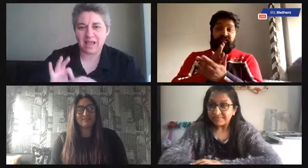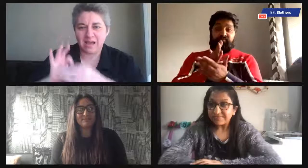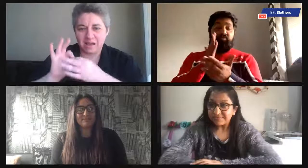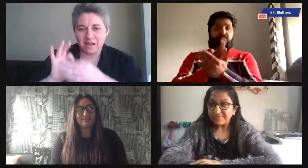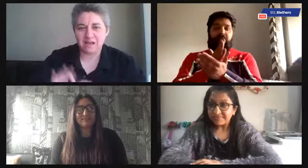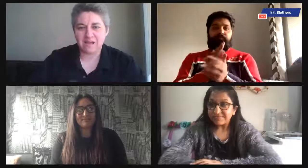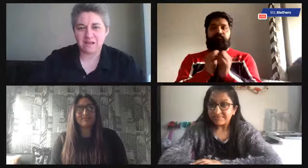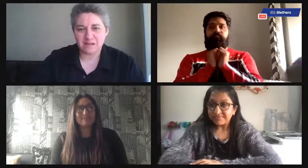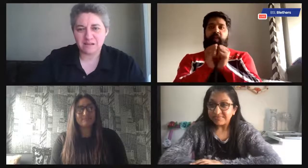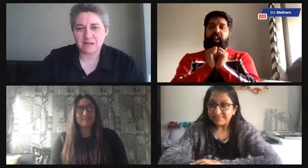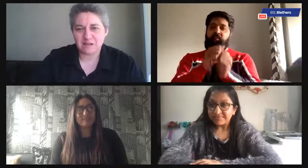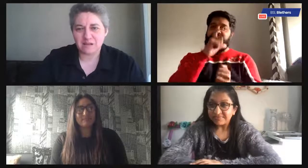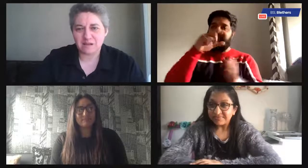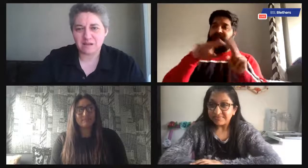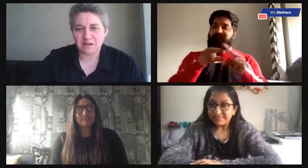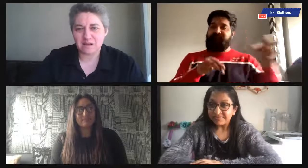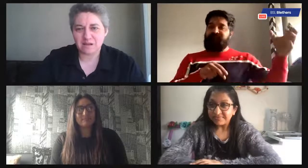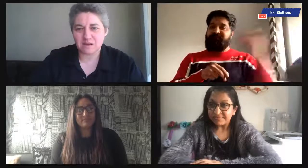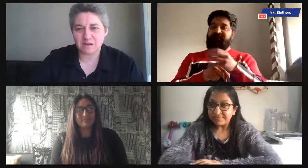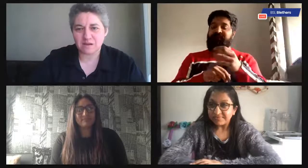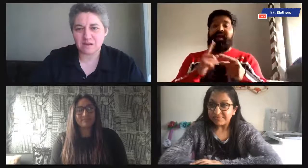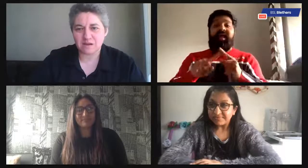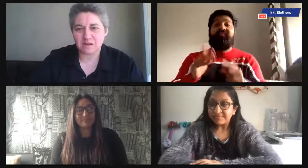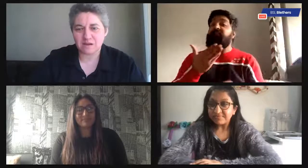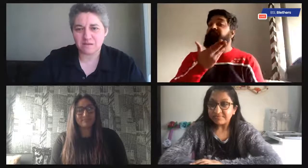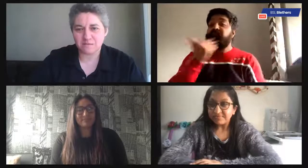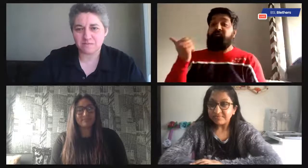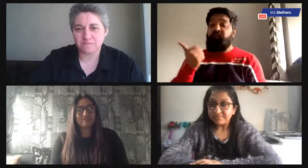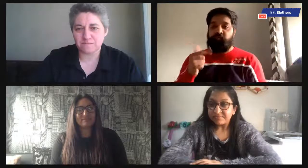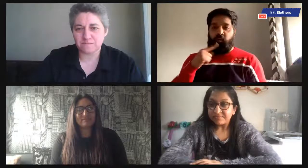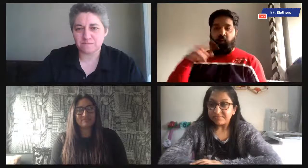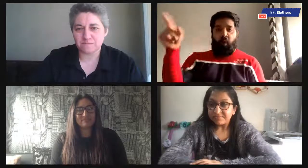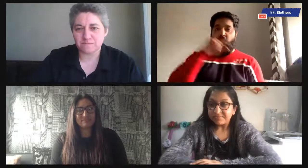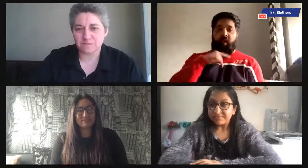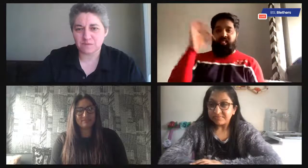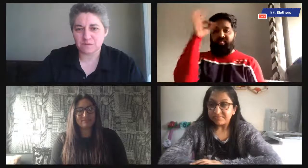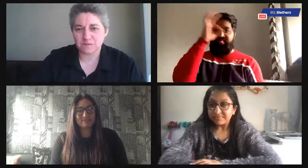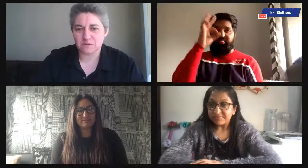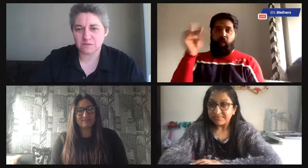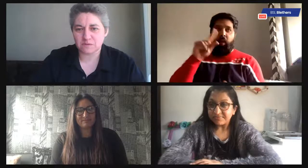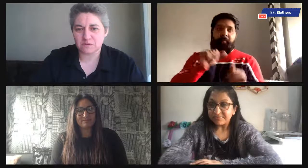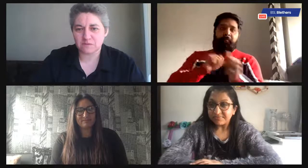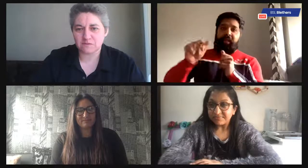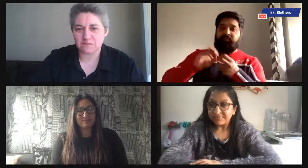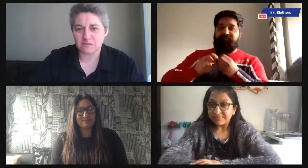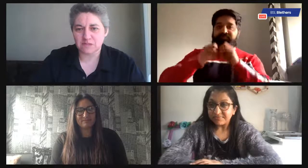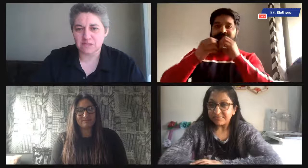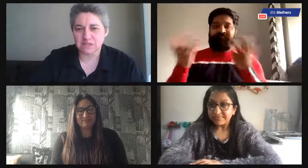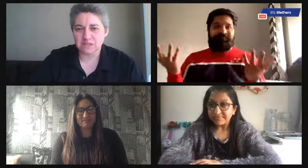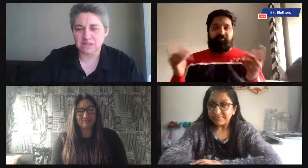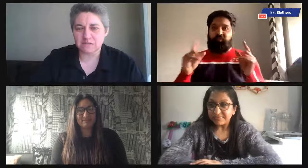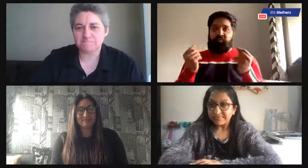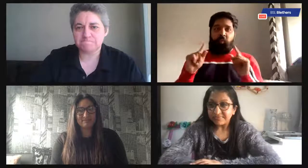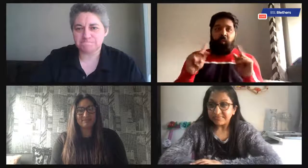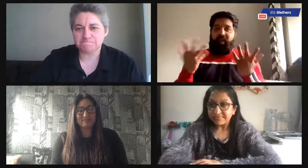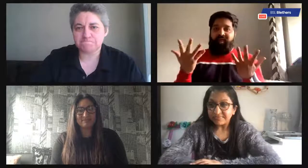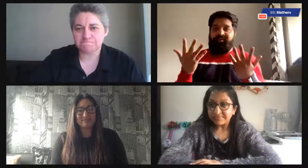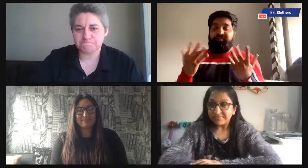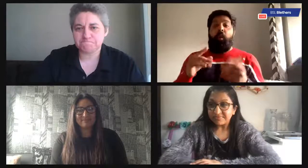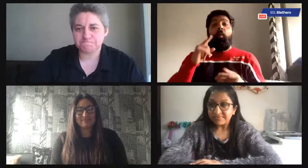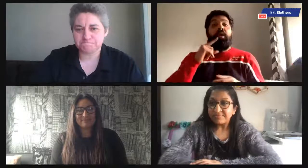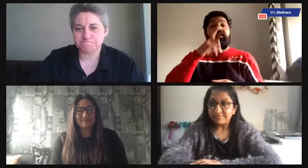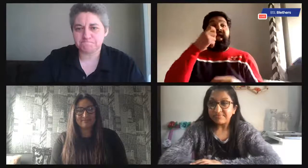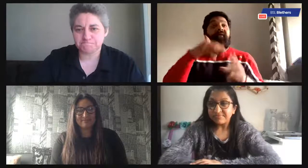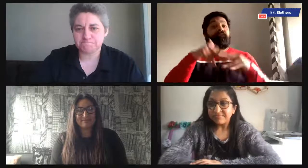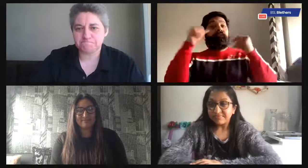at the same time, we're telling them about being responsible for recycling and then